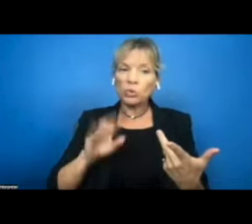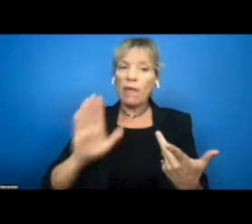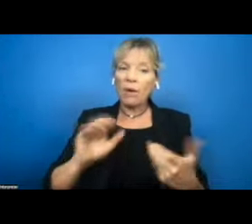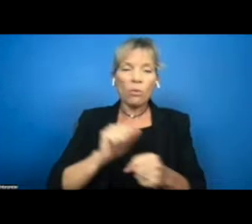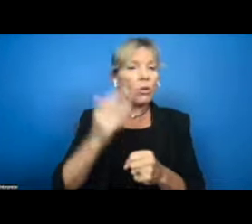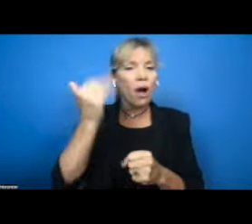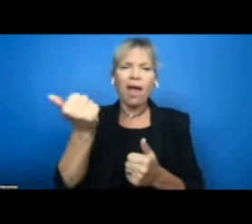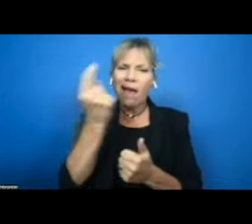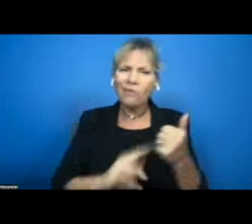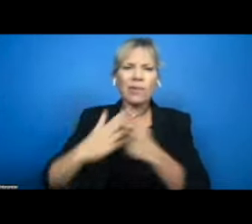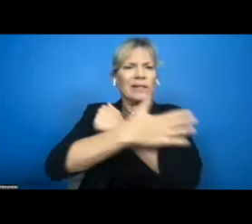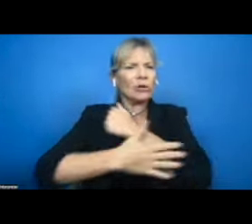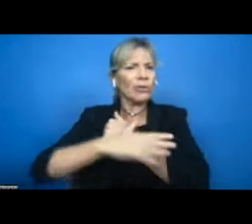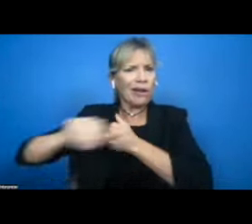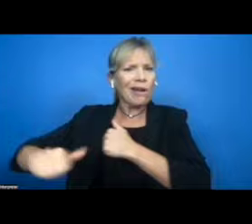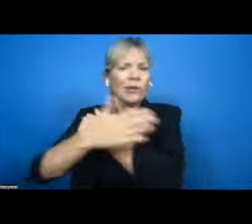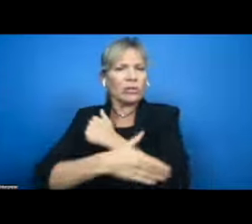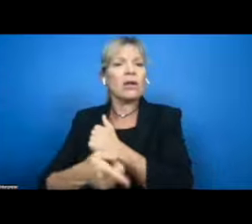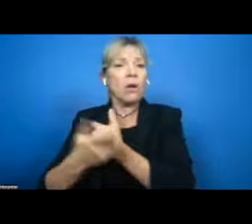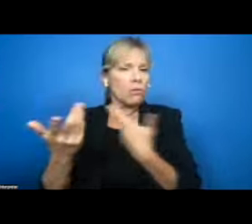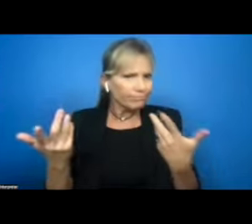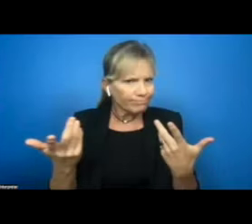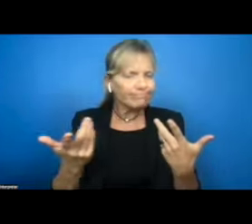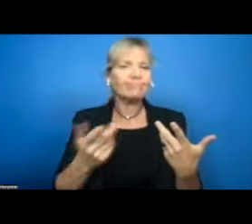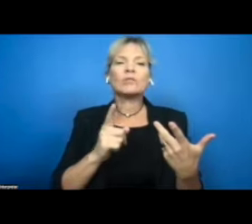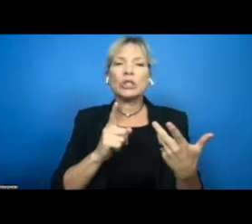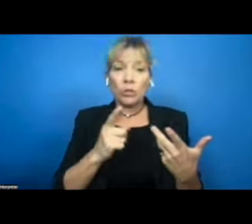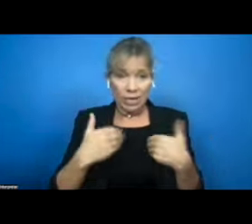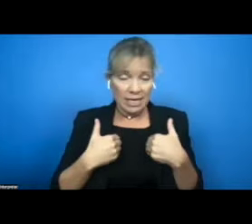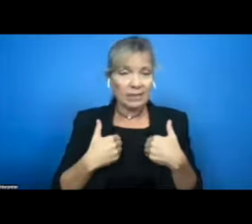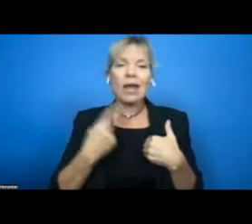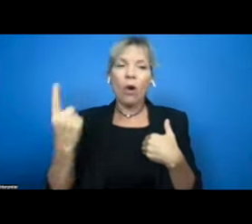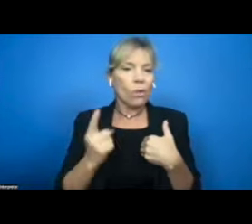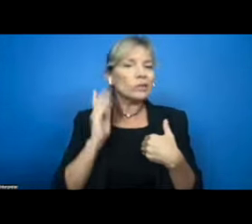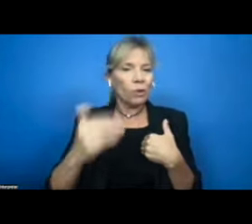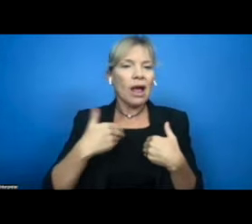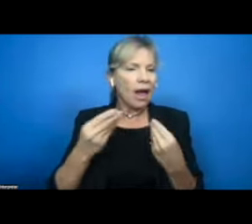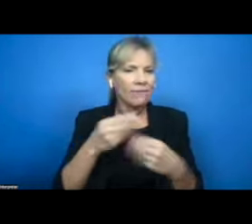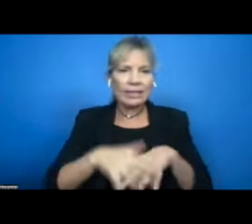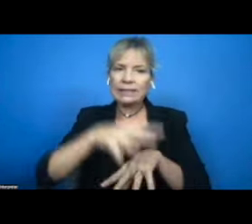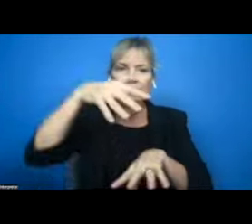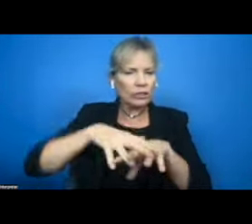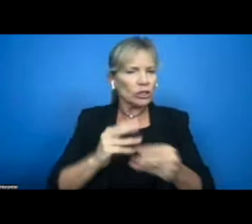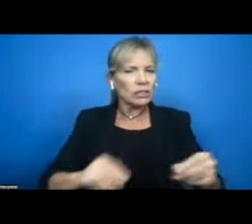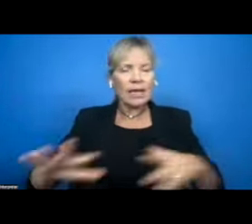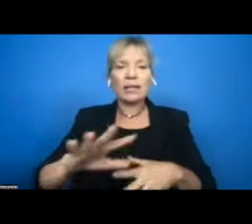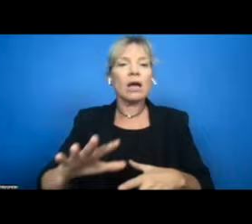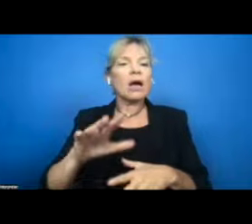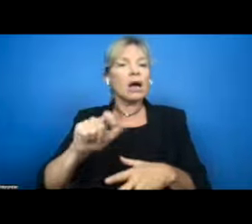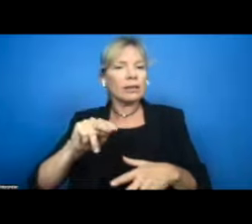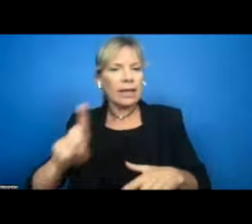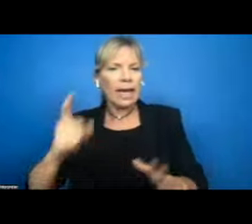in this country and others, there is and always will be Indigenous land. Land acknowledgement is